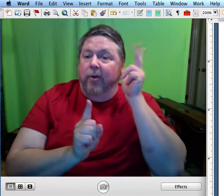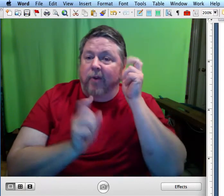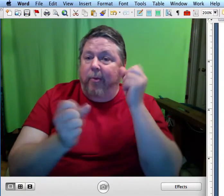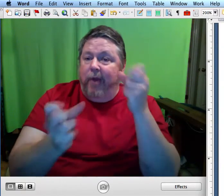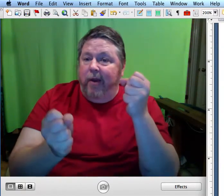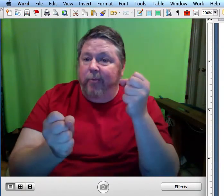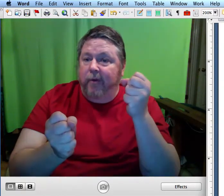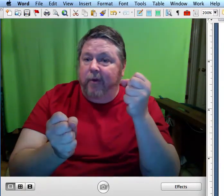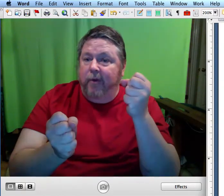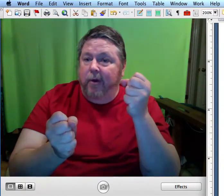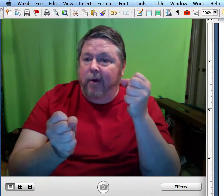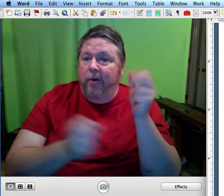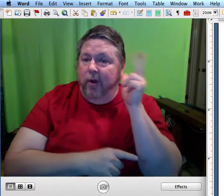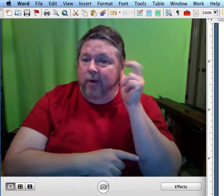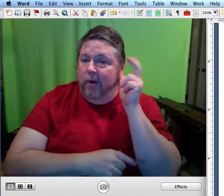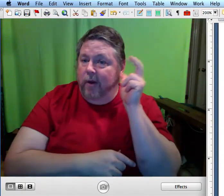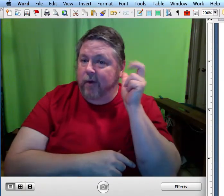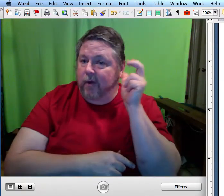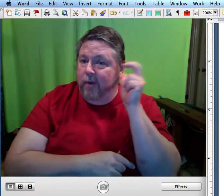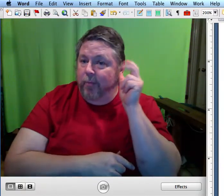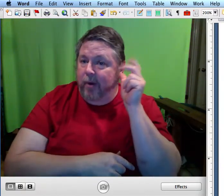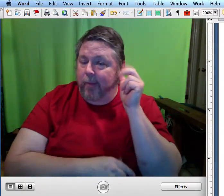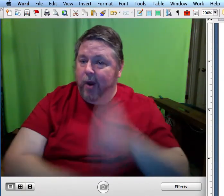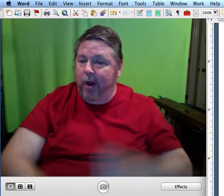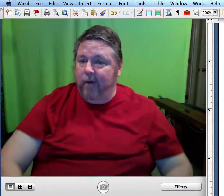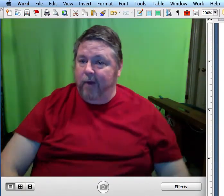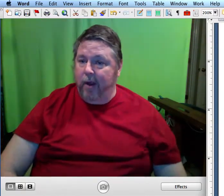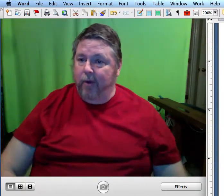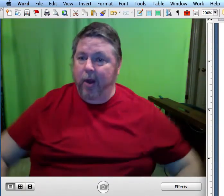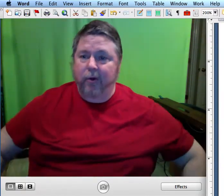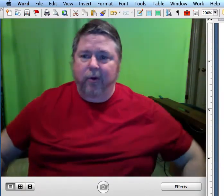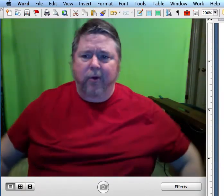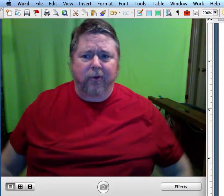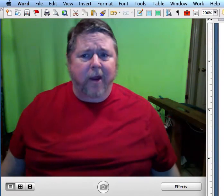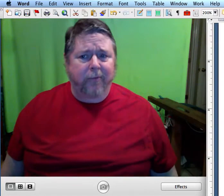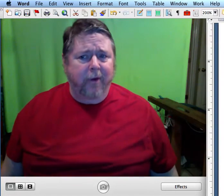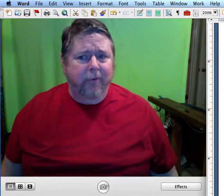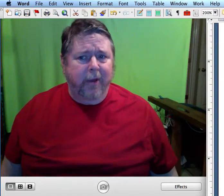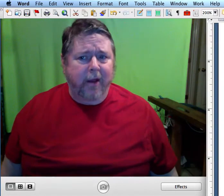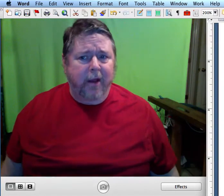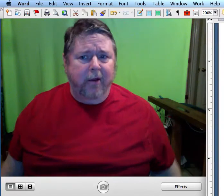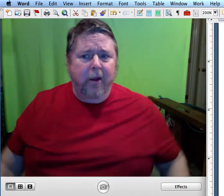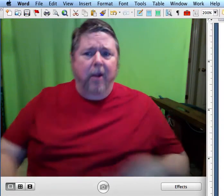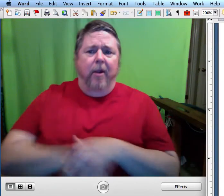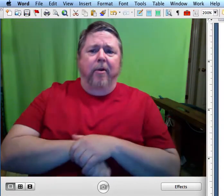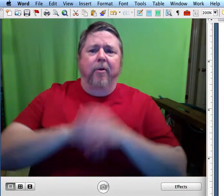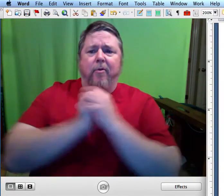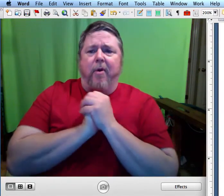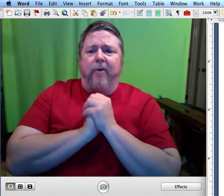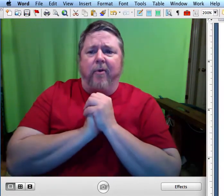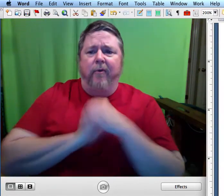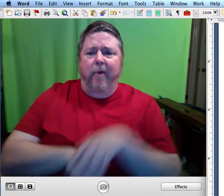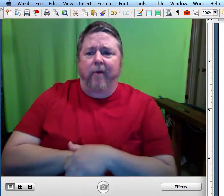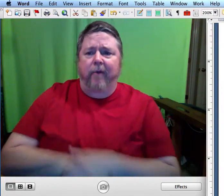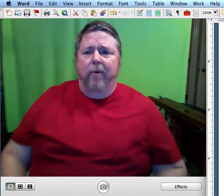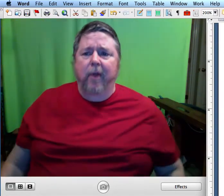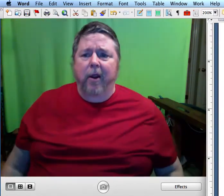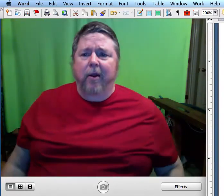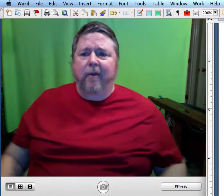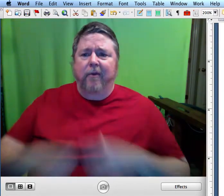do simultaneous processing. You listen, listen, listen, keep your hands down to your sides preferably, and not crossed or in front of